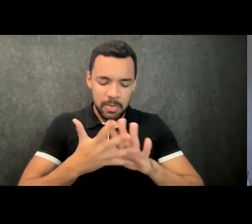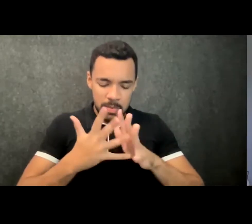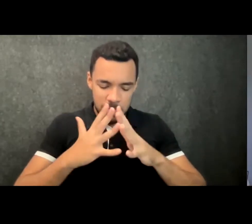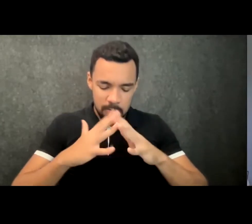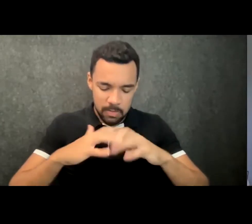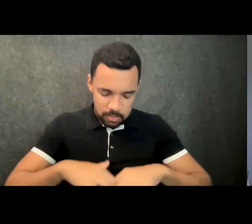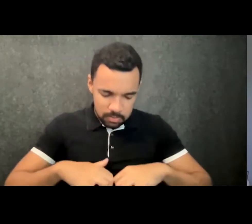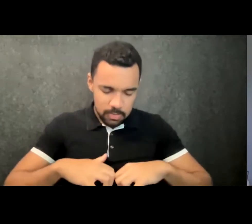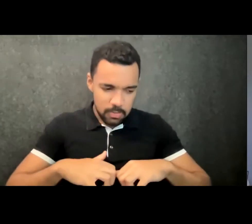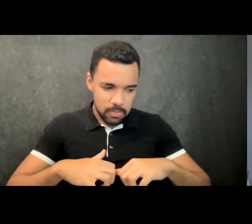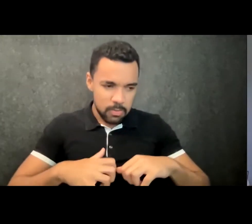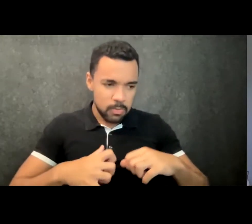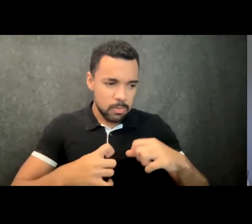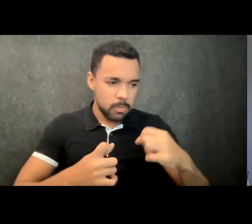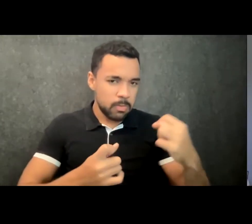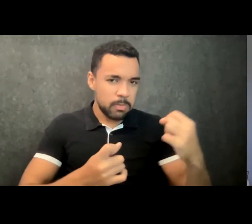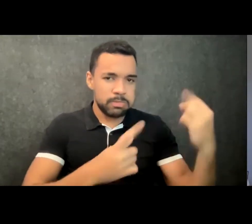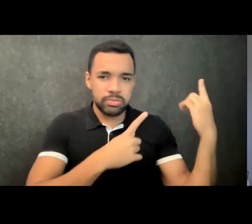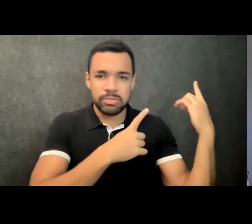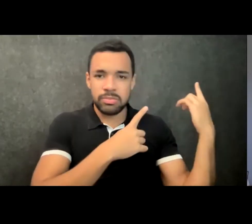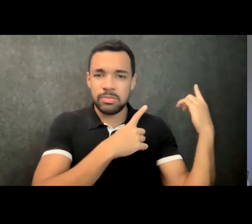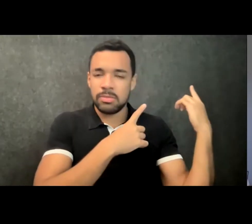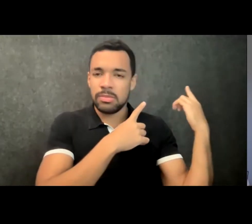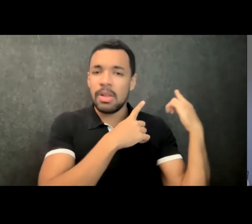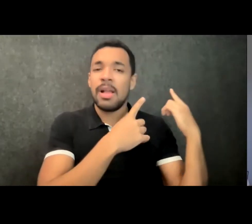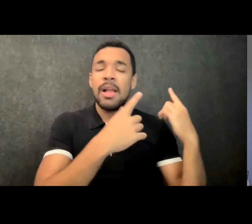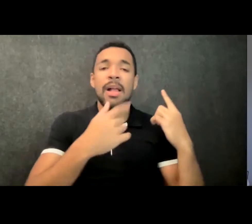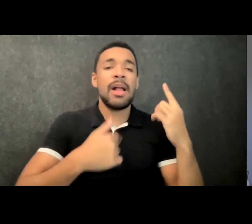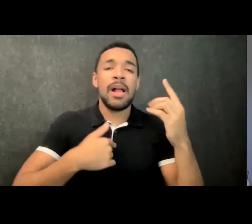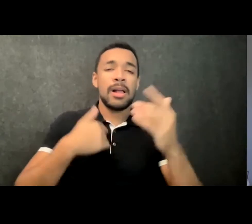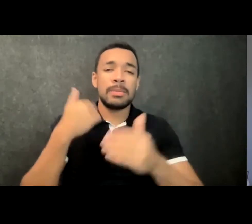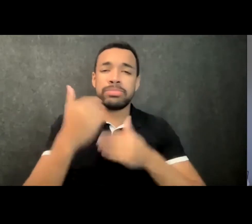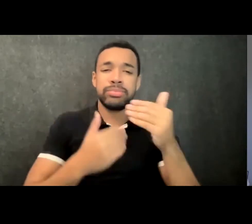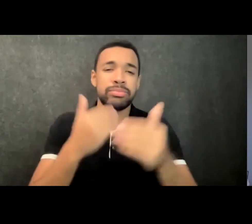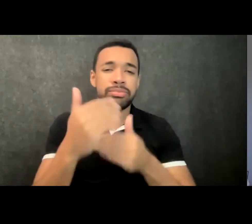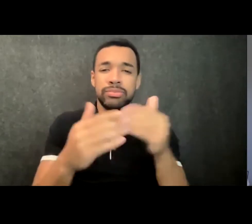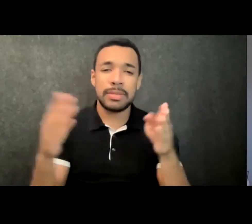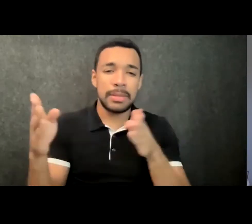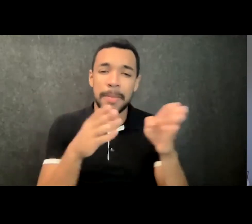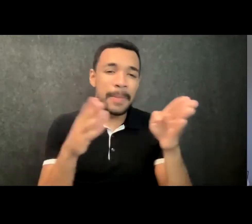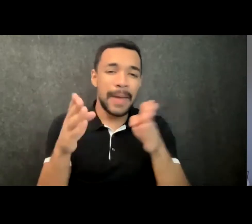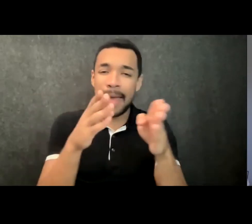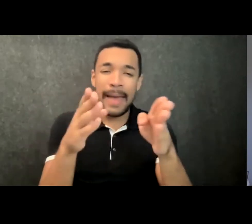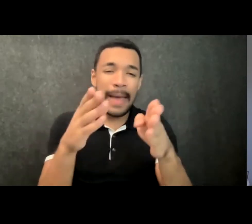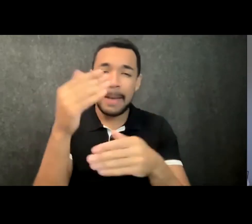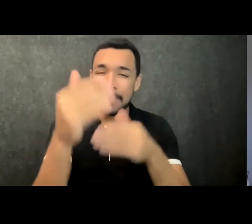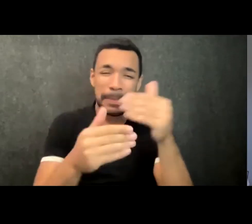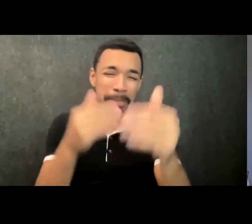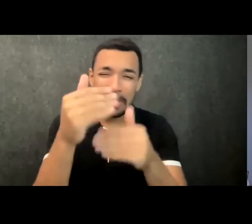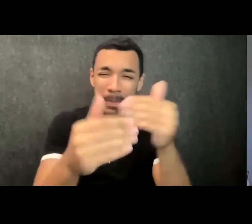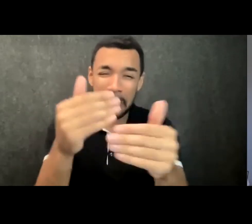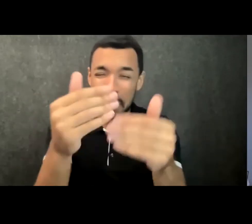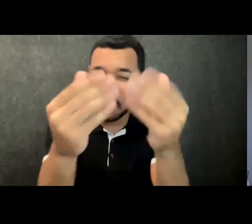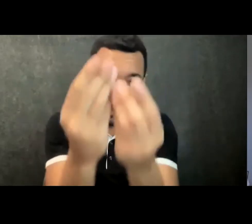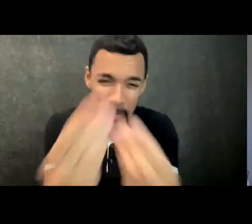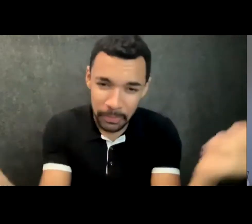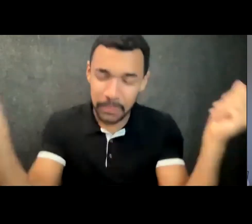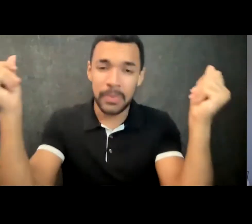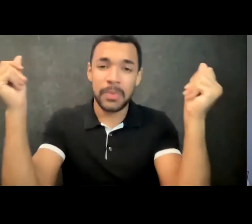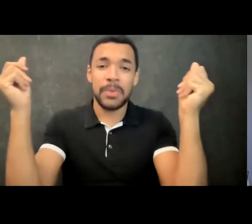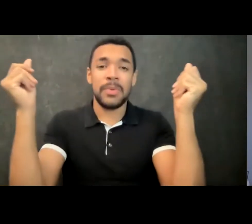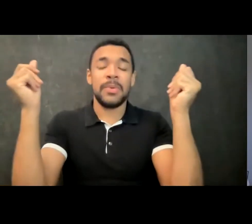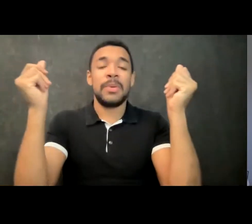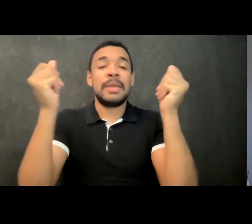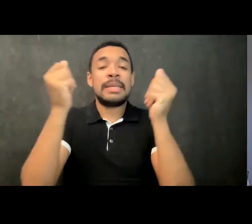some reddish country road. I barrel down a path until there is none, for each tiptoe on the pedal,